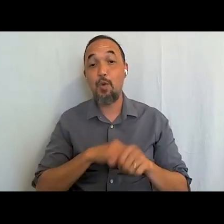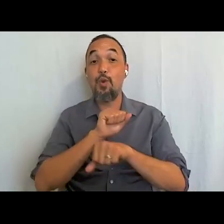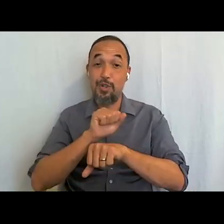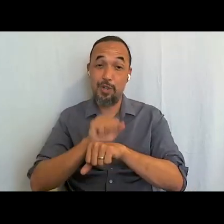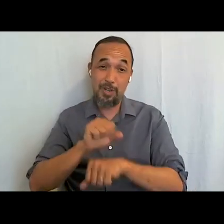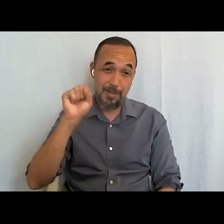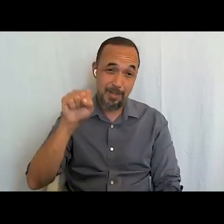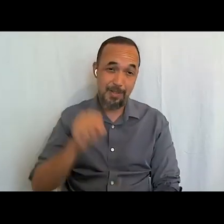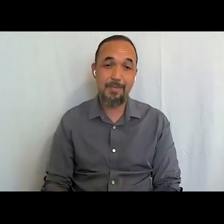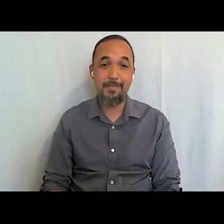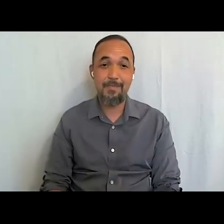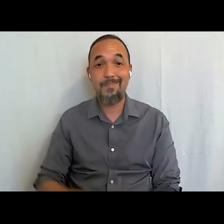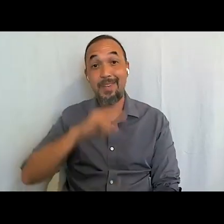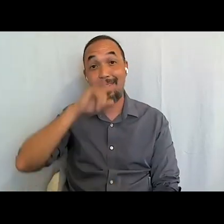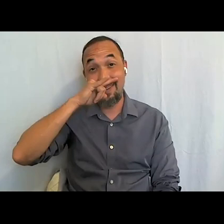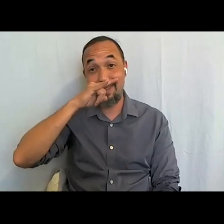Kids.